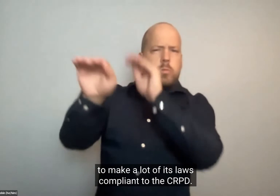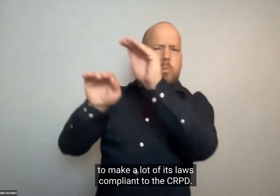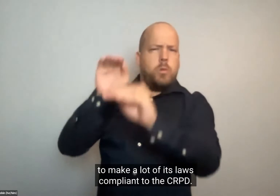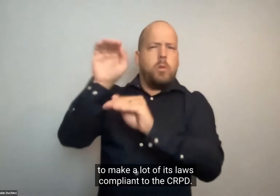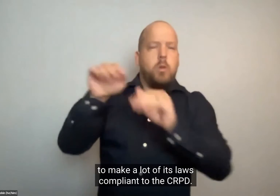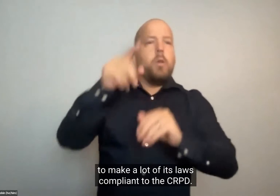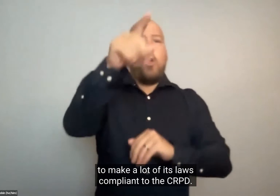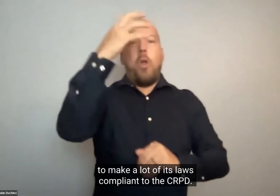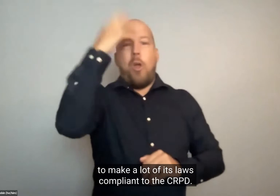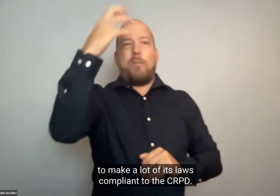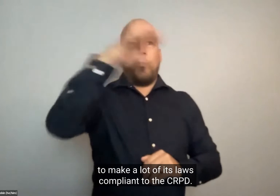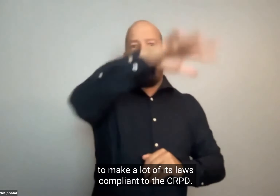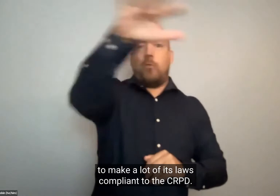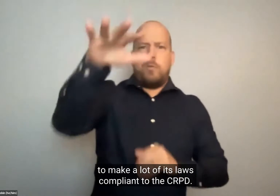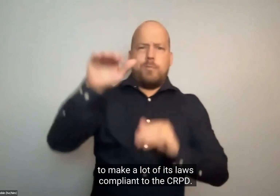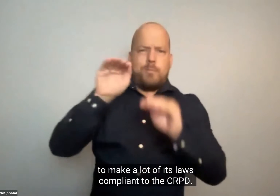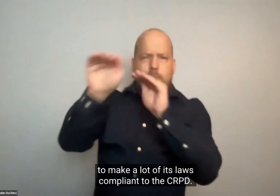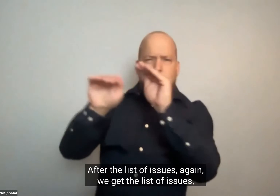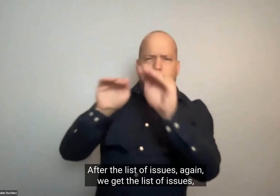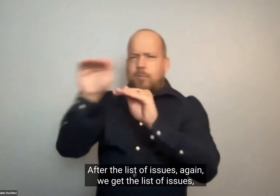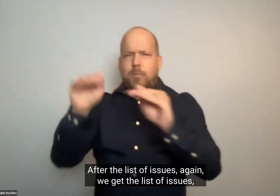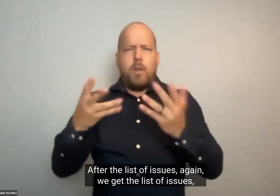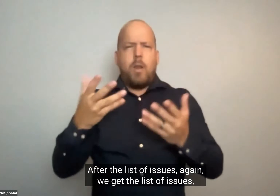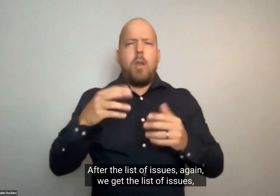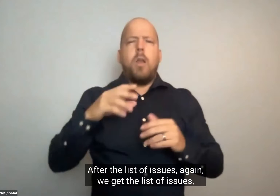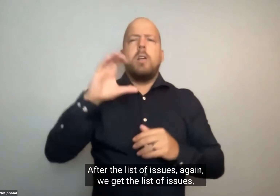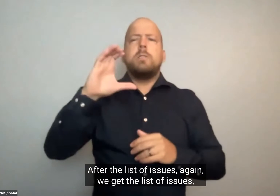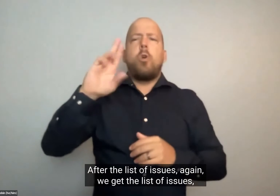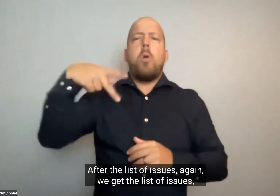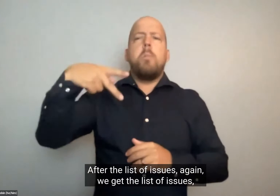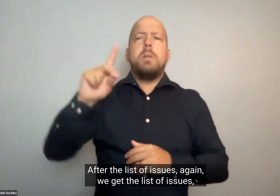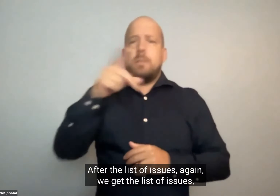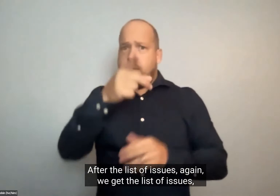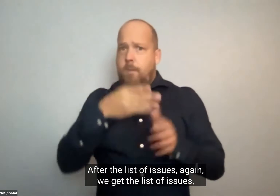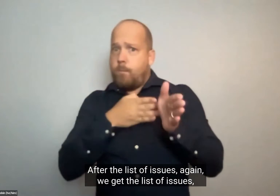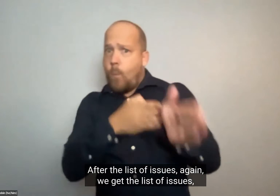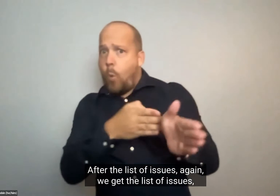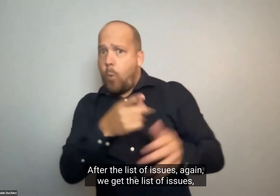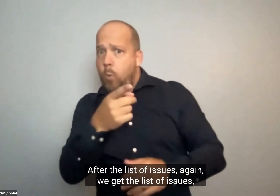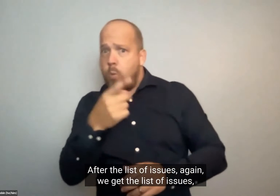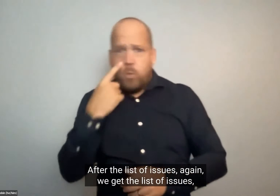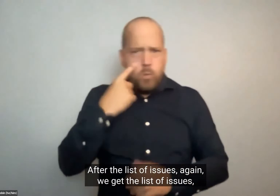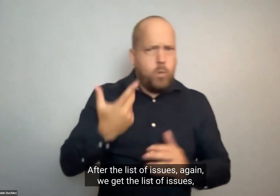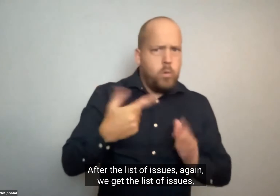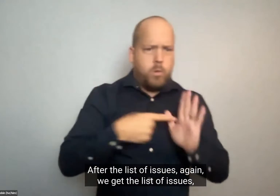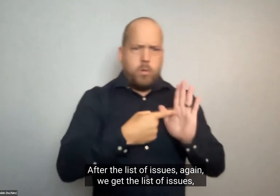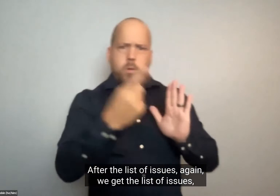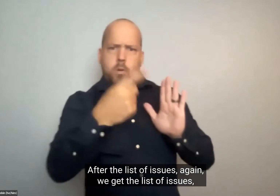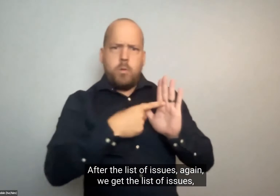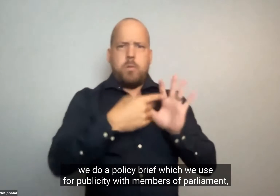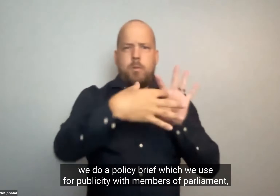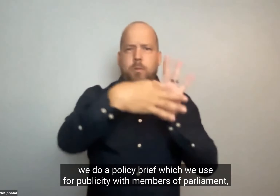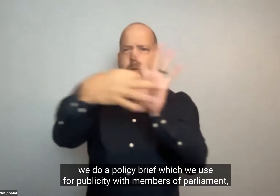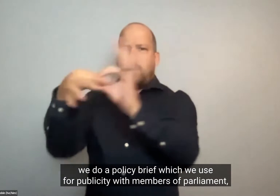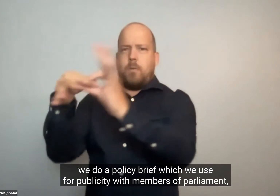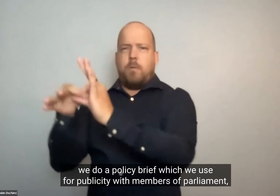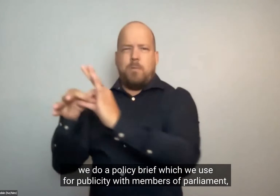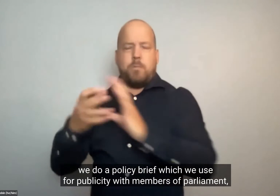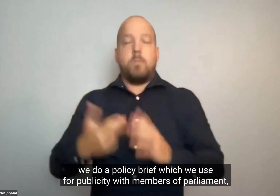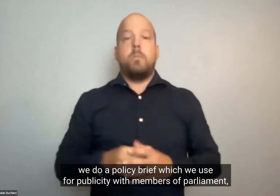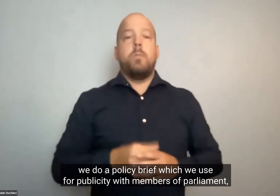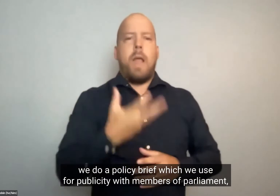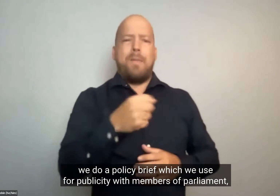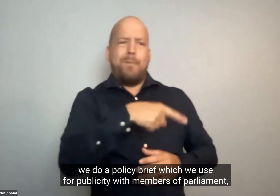compliant to the CRPD. After the list of issues again, we get the list of issues, we do a